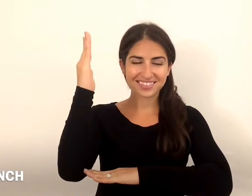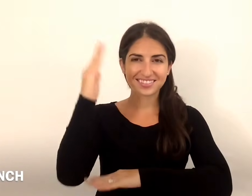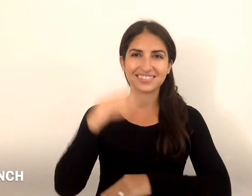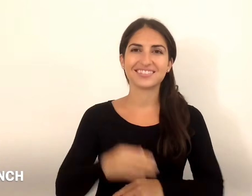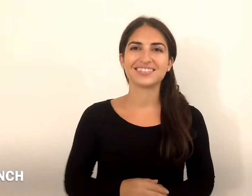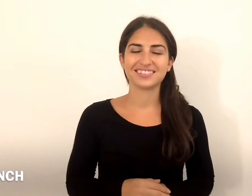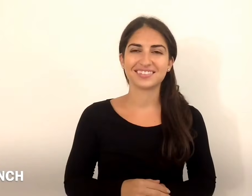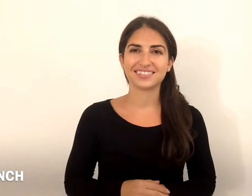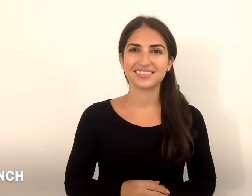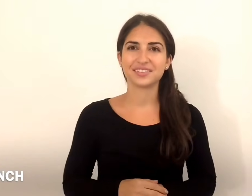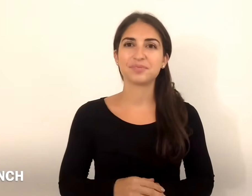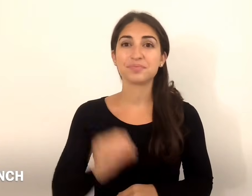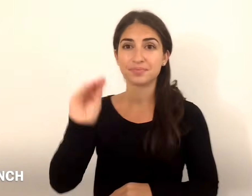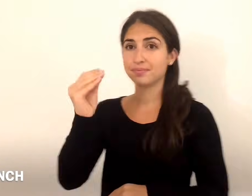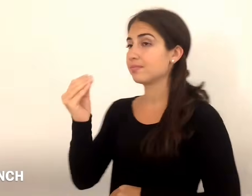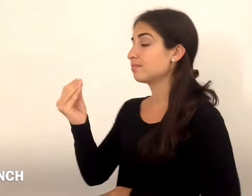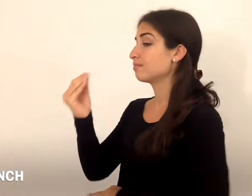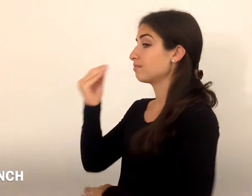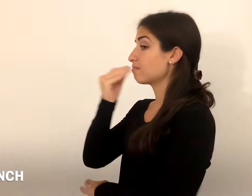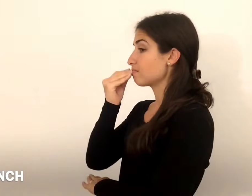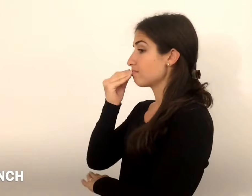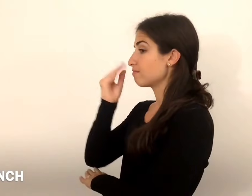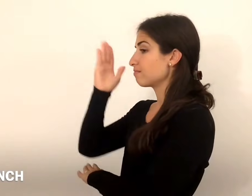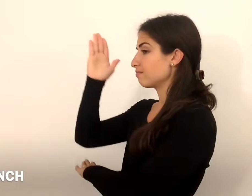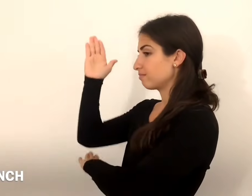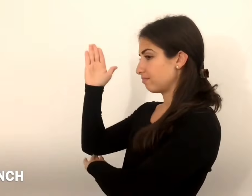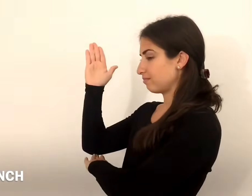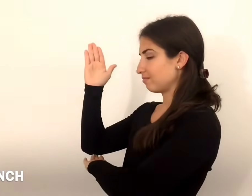lunch. So that's like eat and noon,